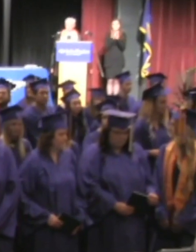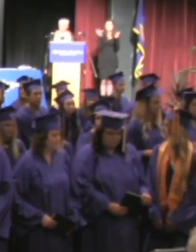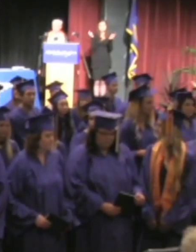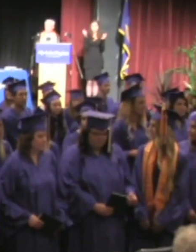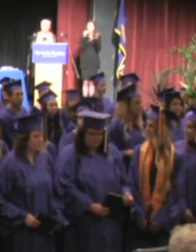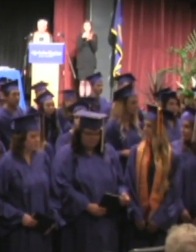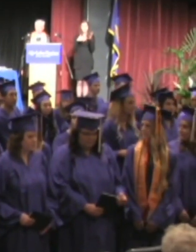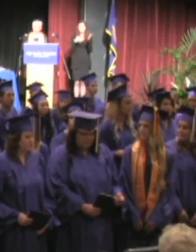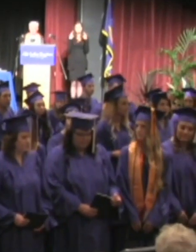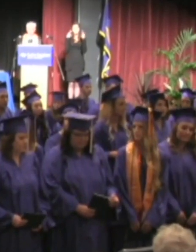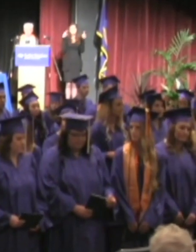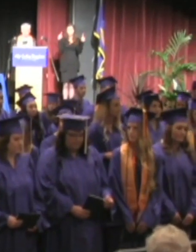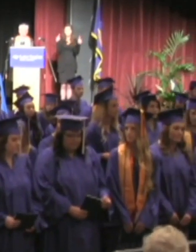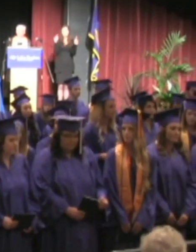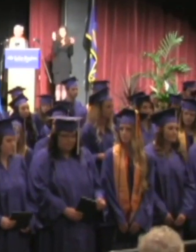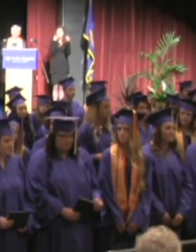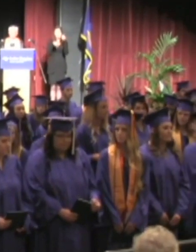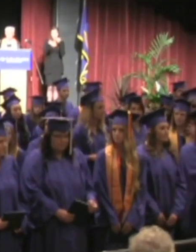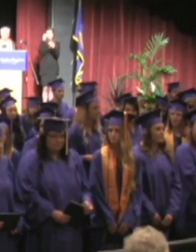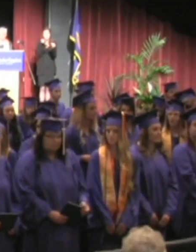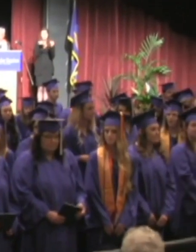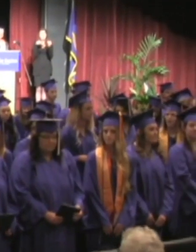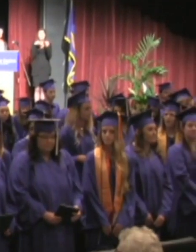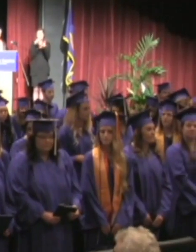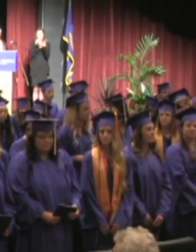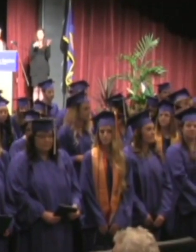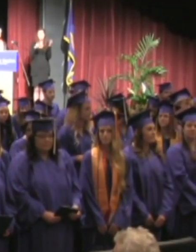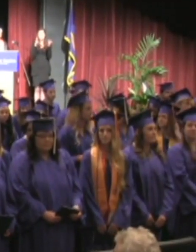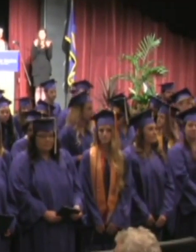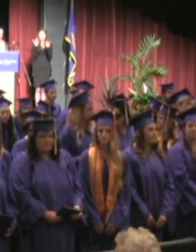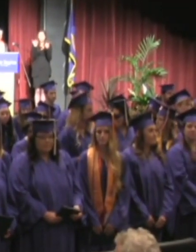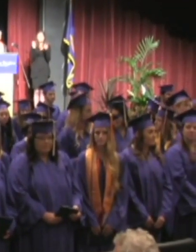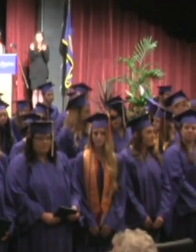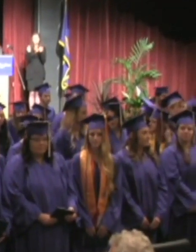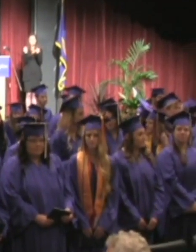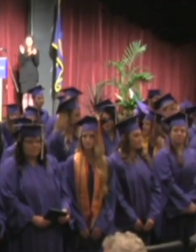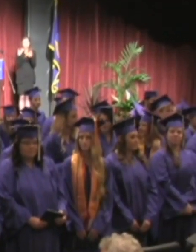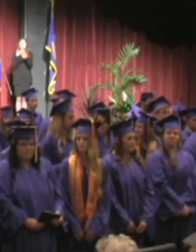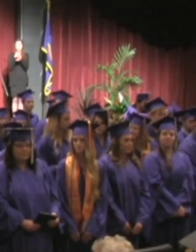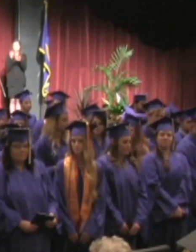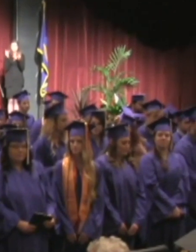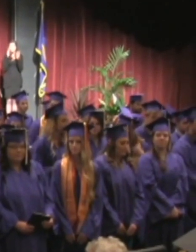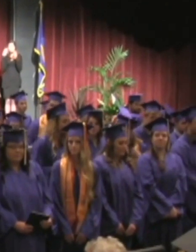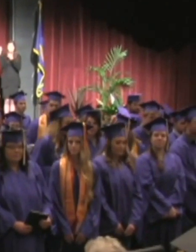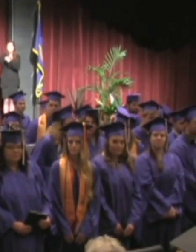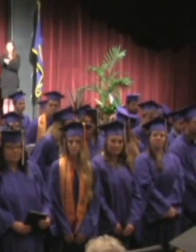student success at a luncheon in the Student Union immediately following the recessional.